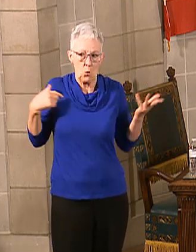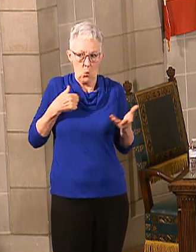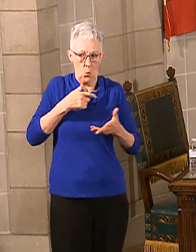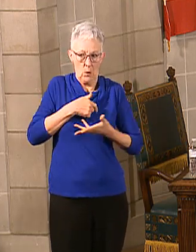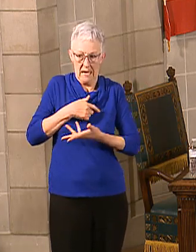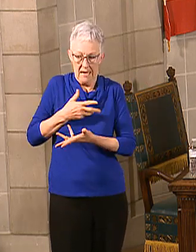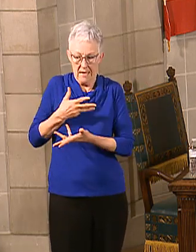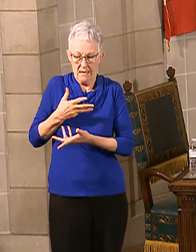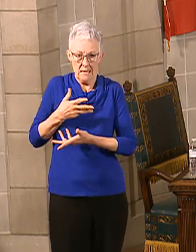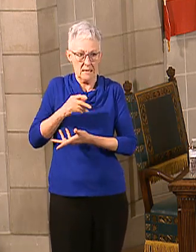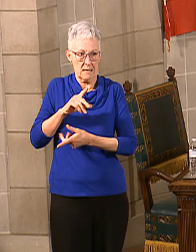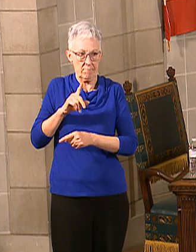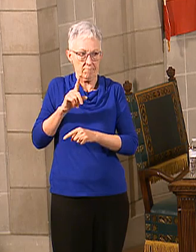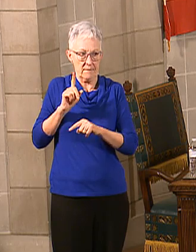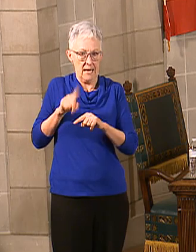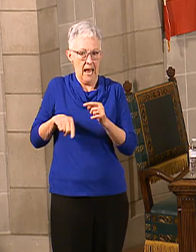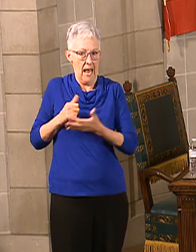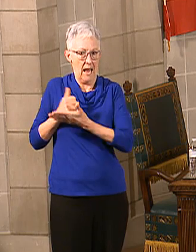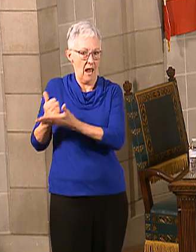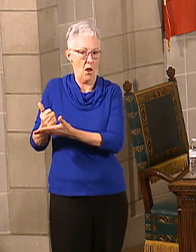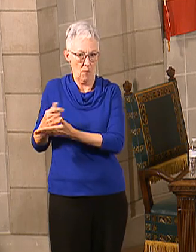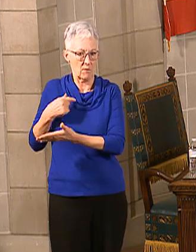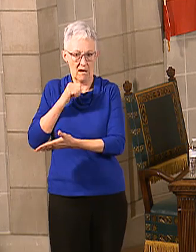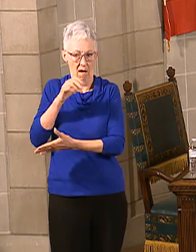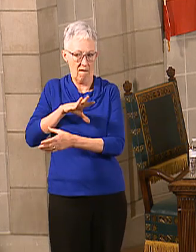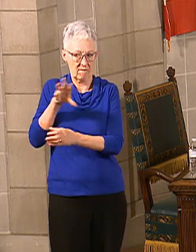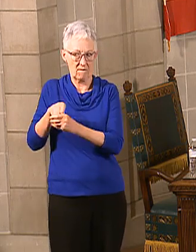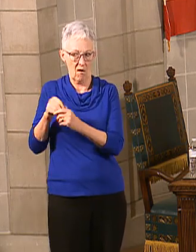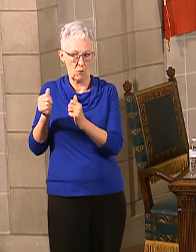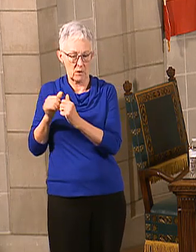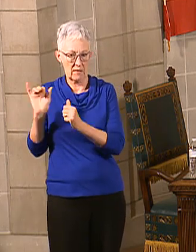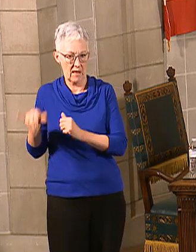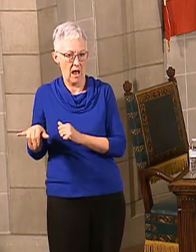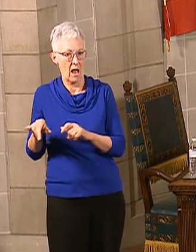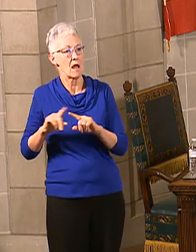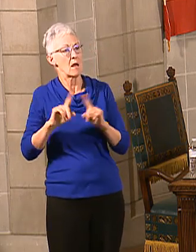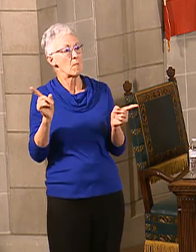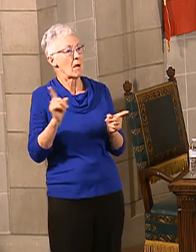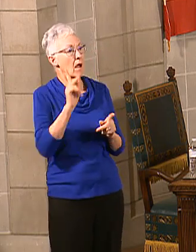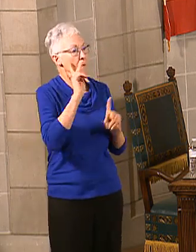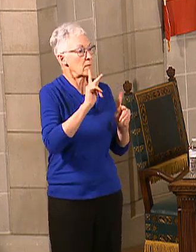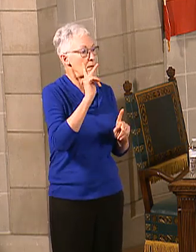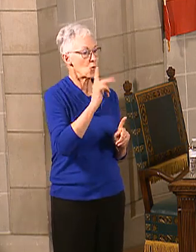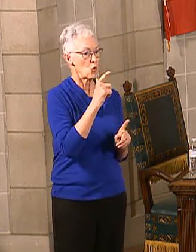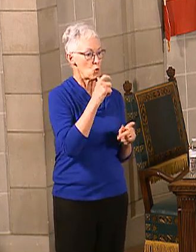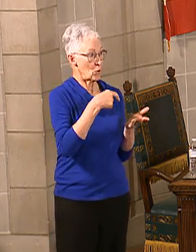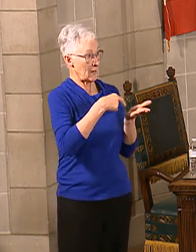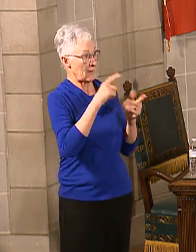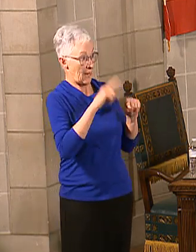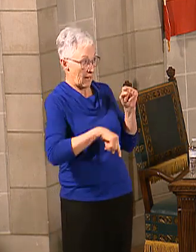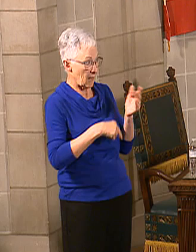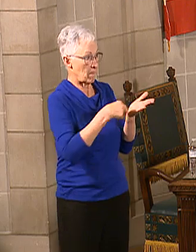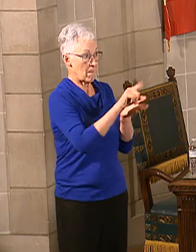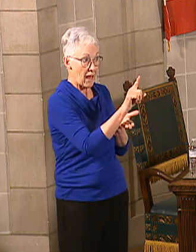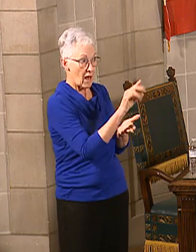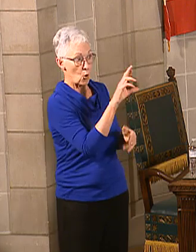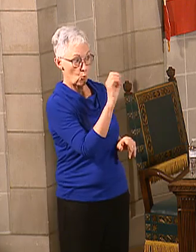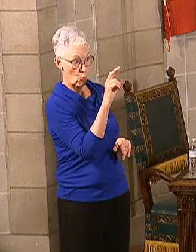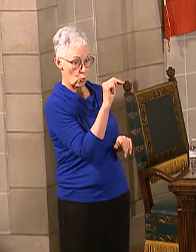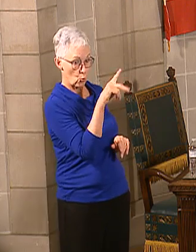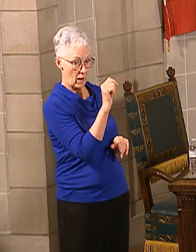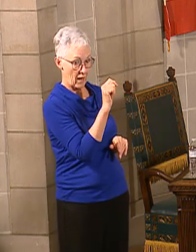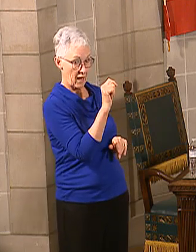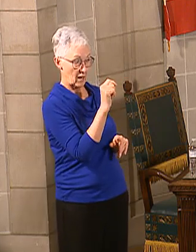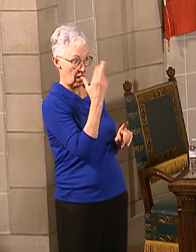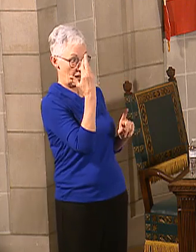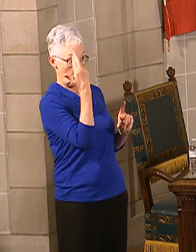those hearings until after May 31st for people who have been impacted by the coronavirus. So it's very specific about people who have been impacted by this.